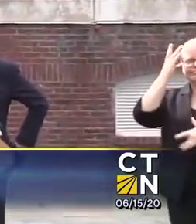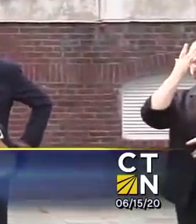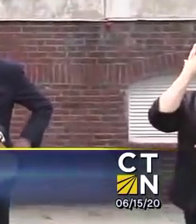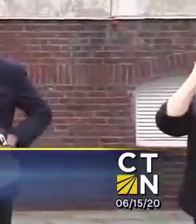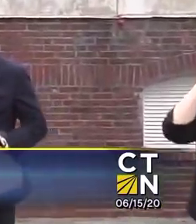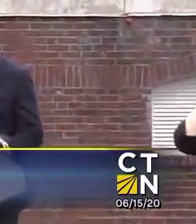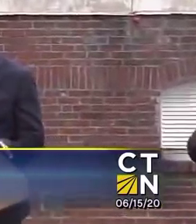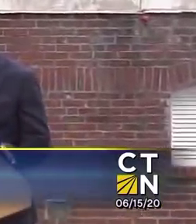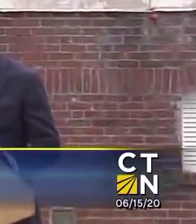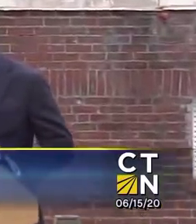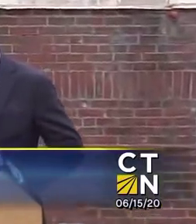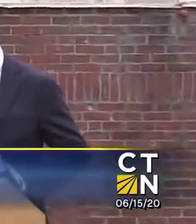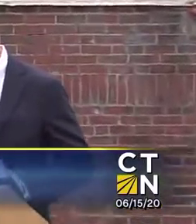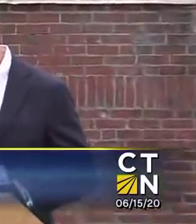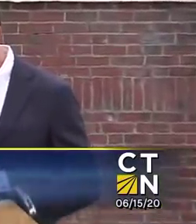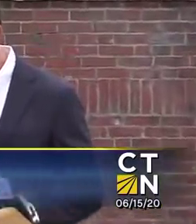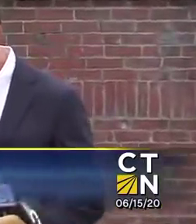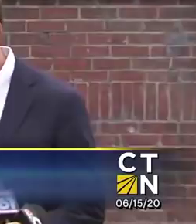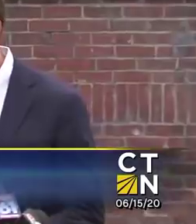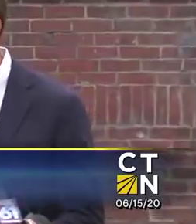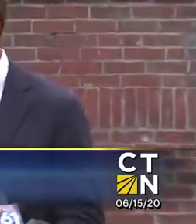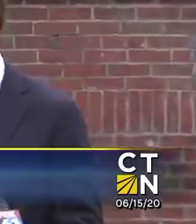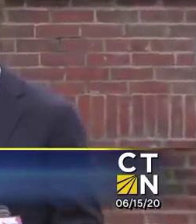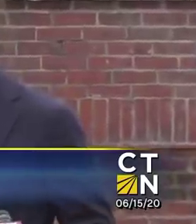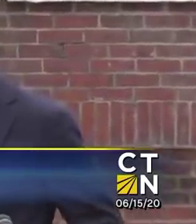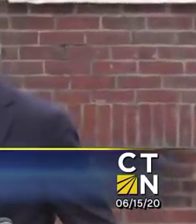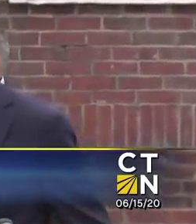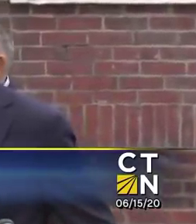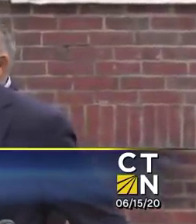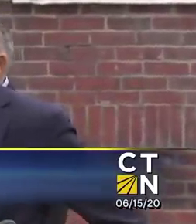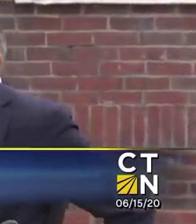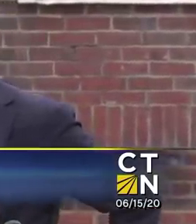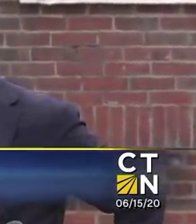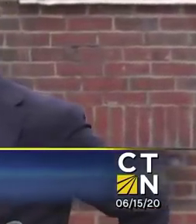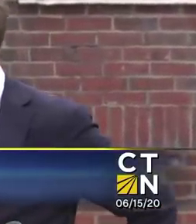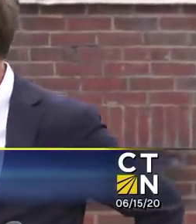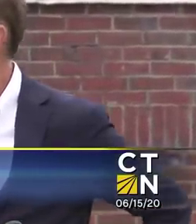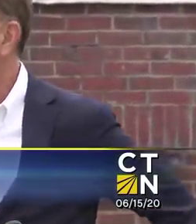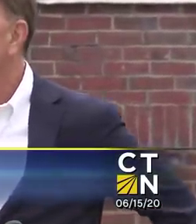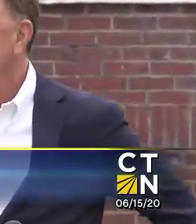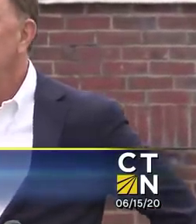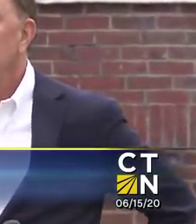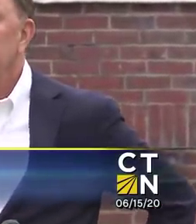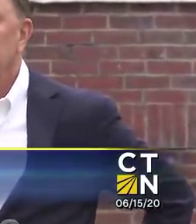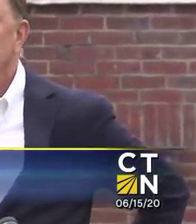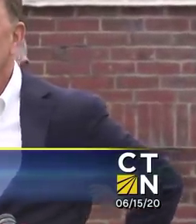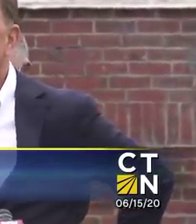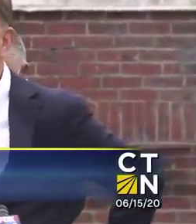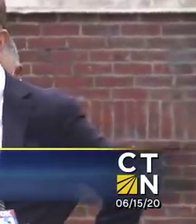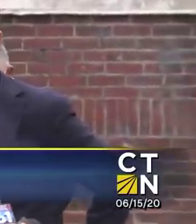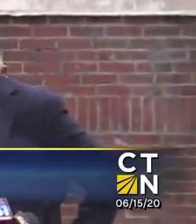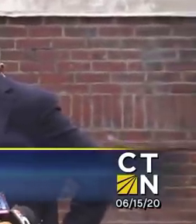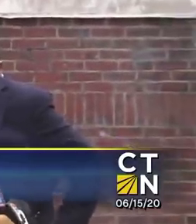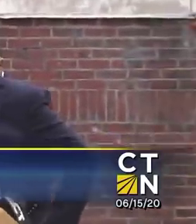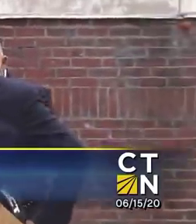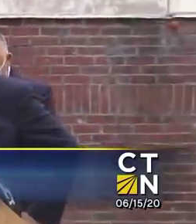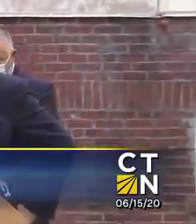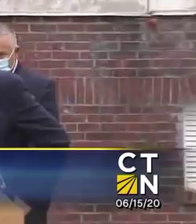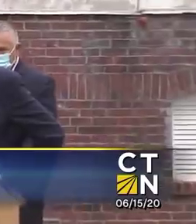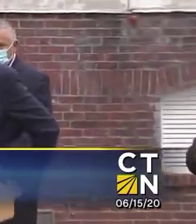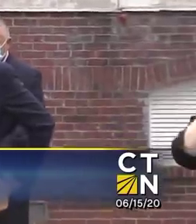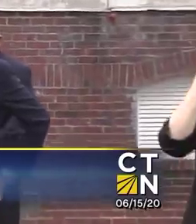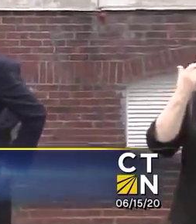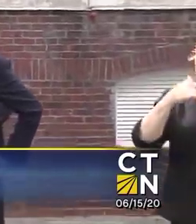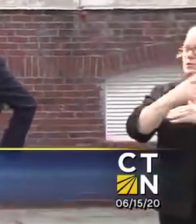with Josh and Paul, but here with a couple of other folks, because we're really going to focus on police accountability